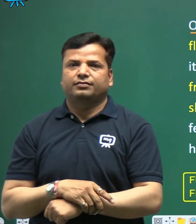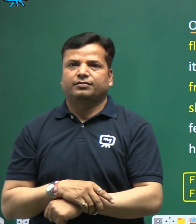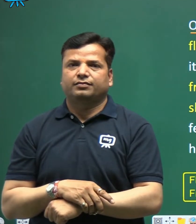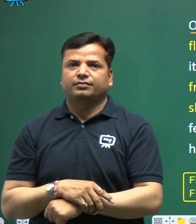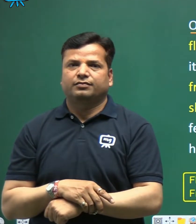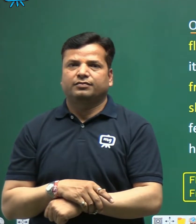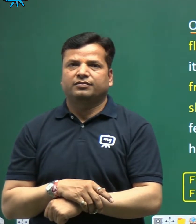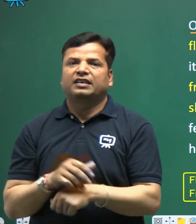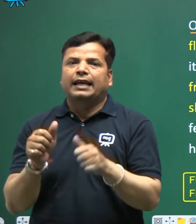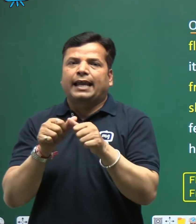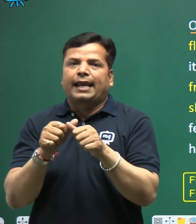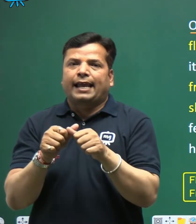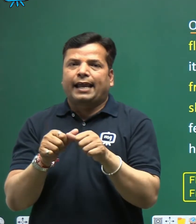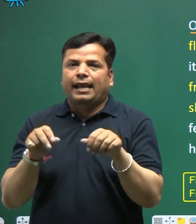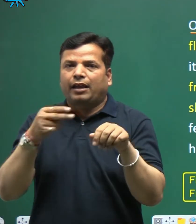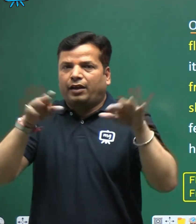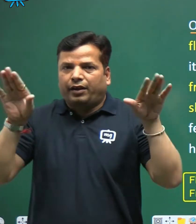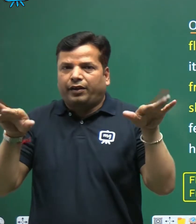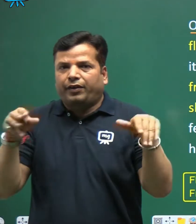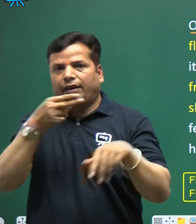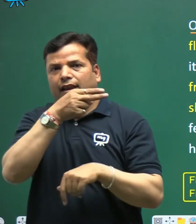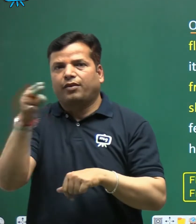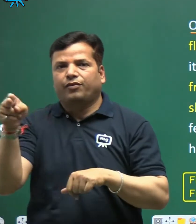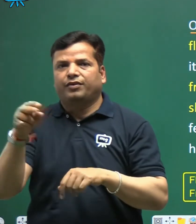a swallow bird